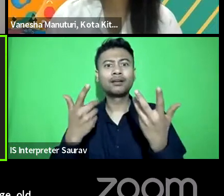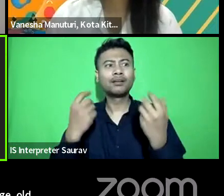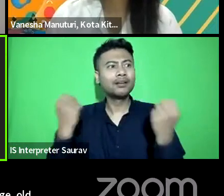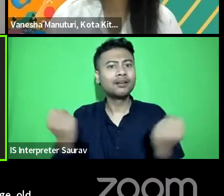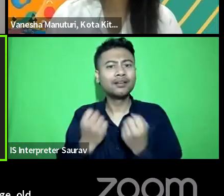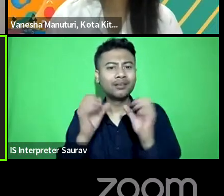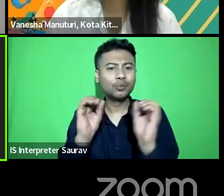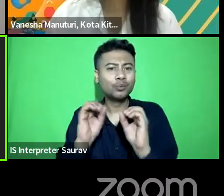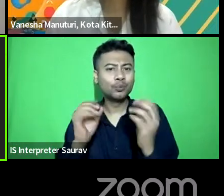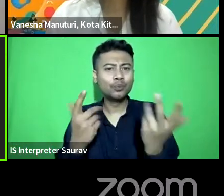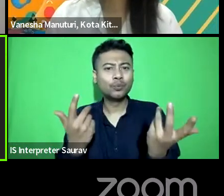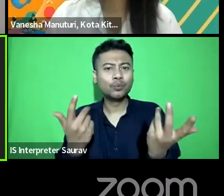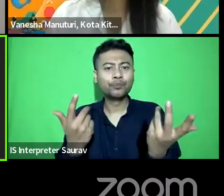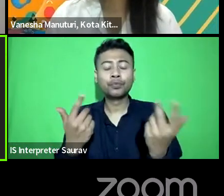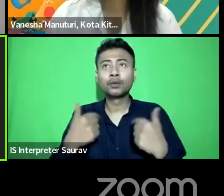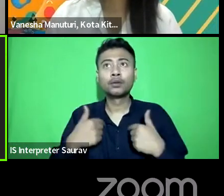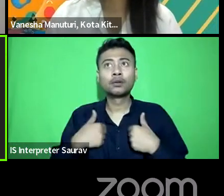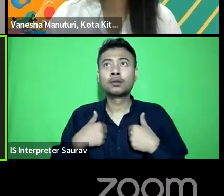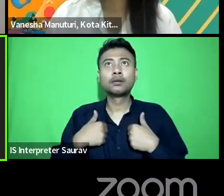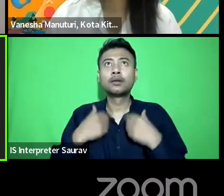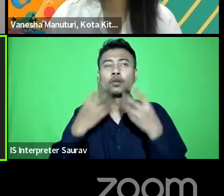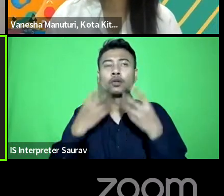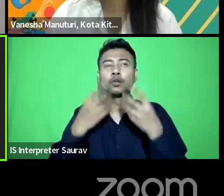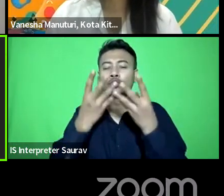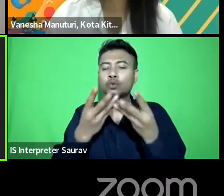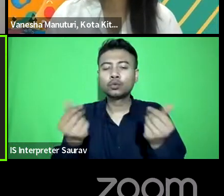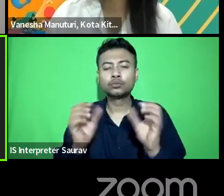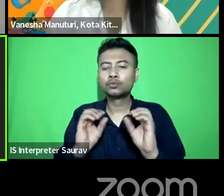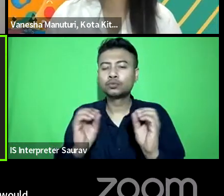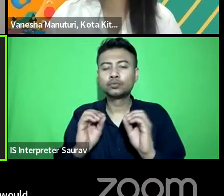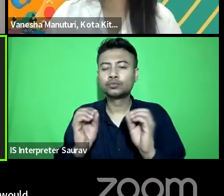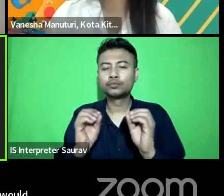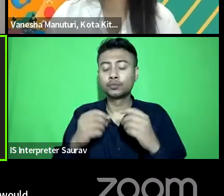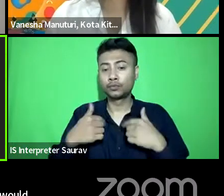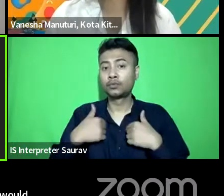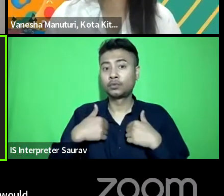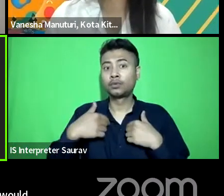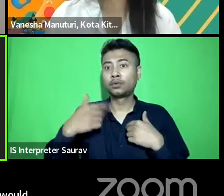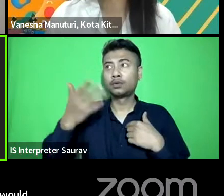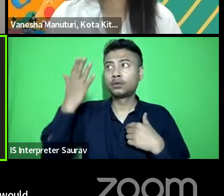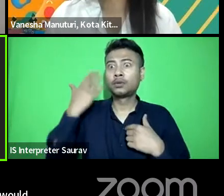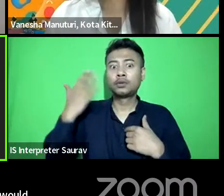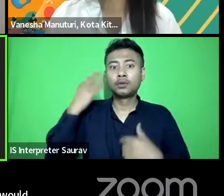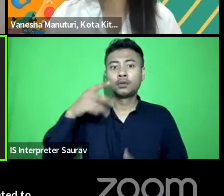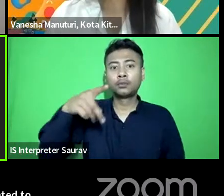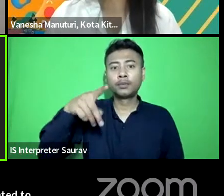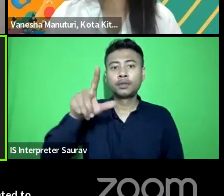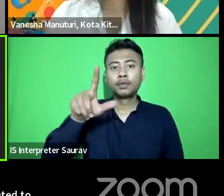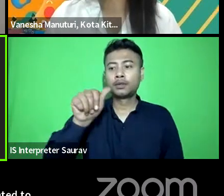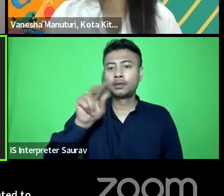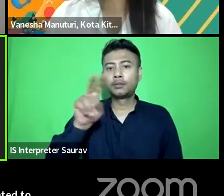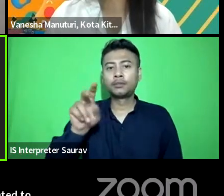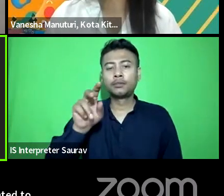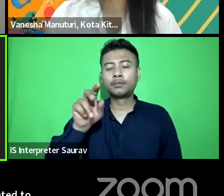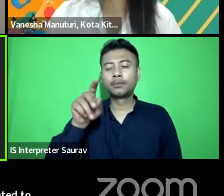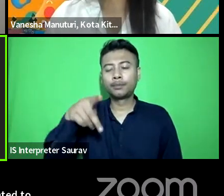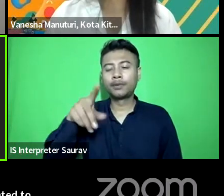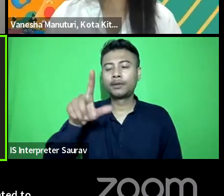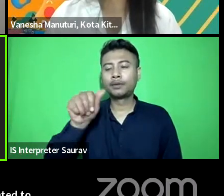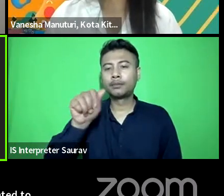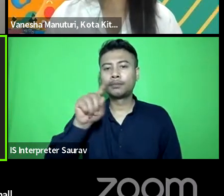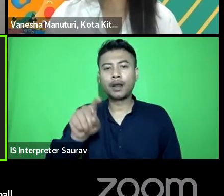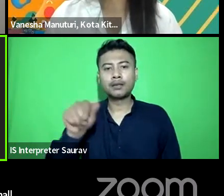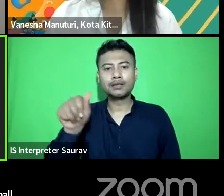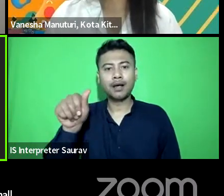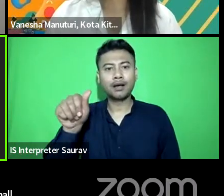answer for it. One quick answer would be, for example, when we created a plaza, we wanted to make sure that visually impaired can go, like in a mall, say that, hey,